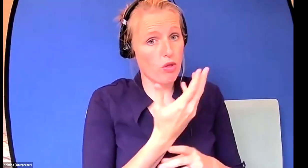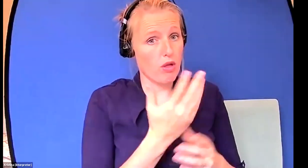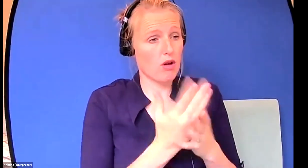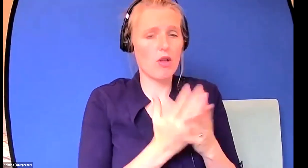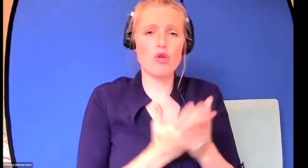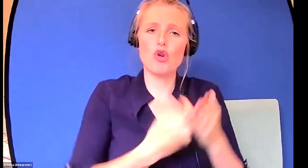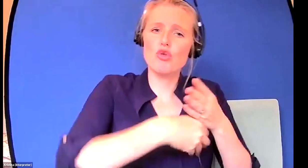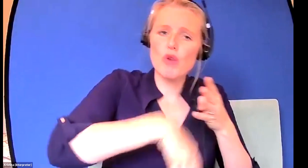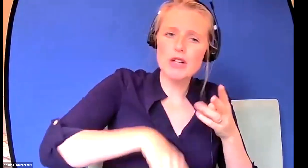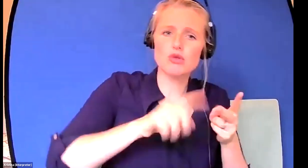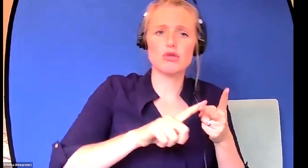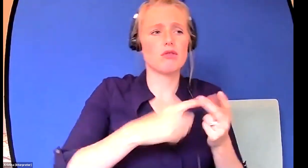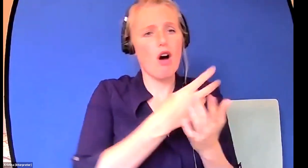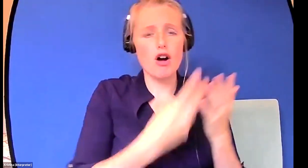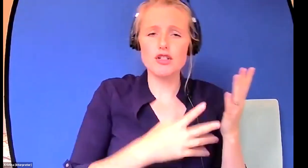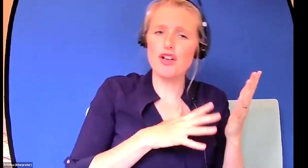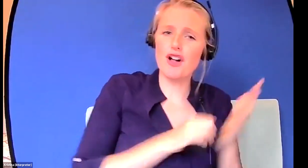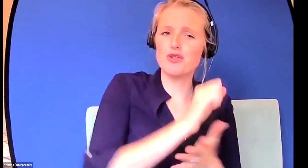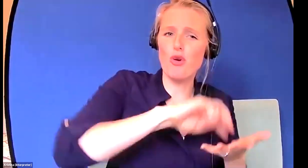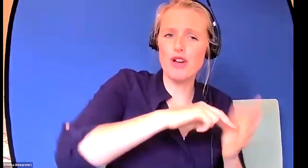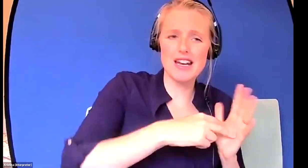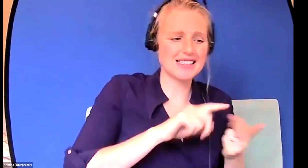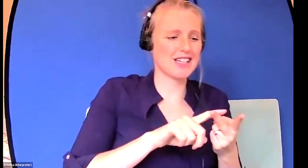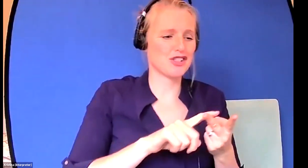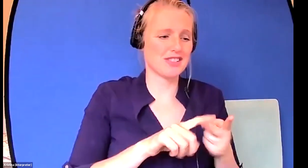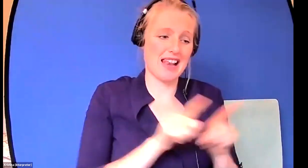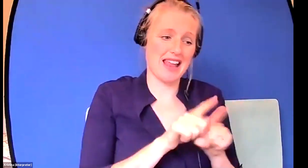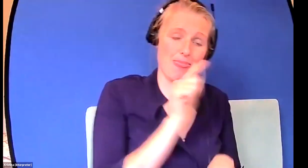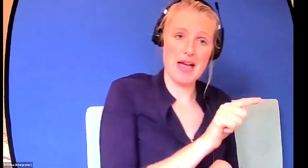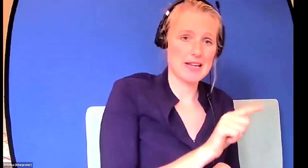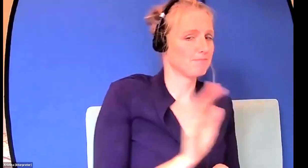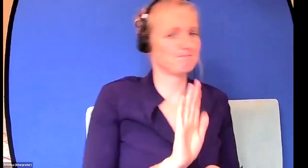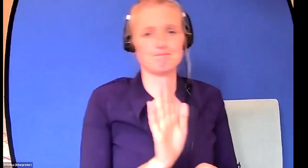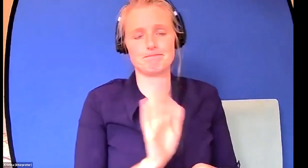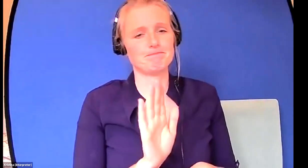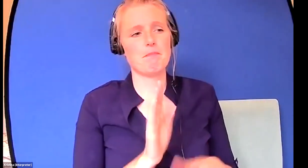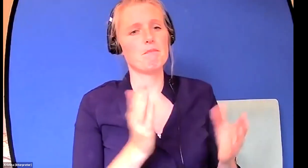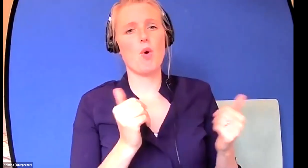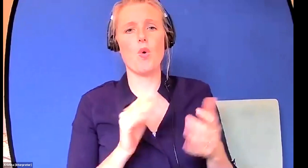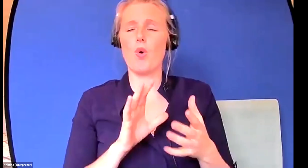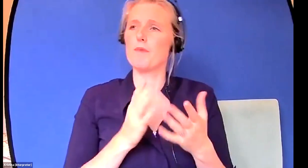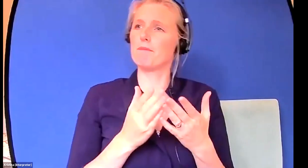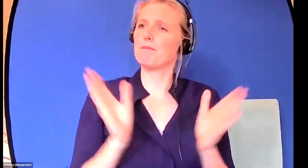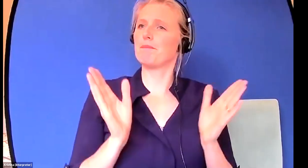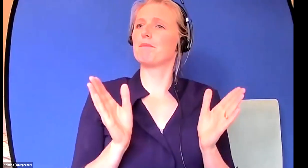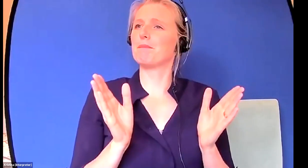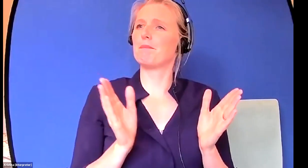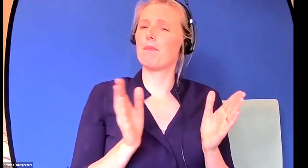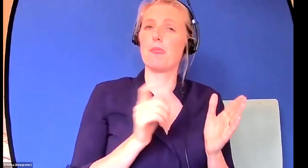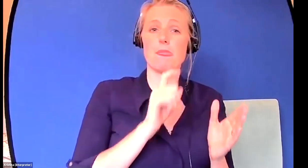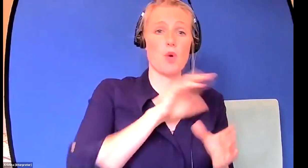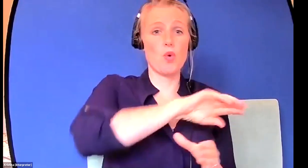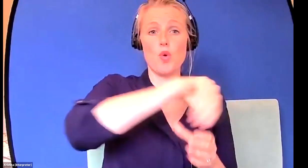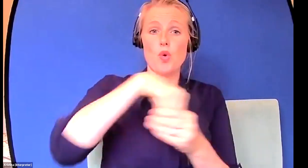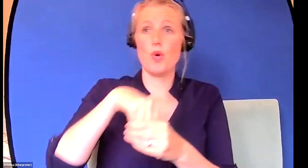grassroots arts and cultural organisations or cultural ecosystems of that kind, but was more generally contained